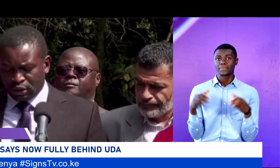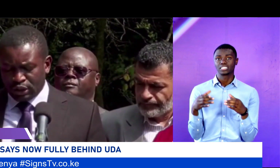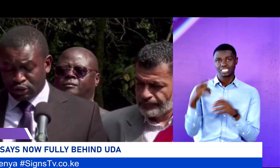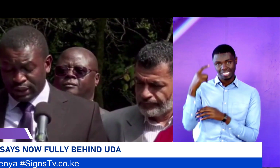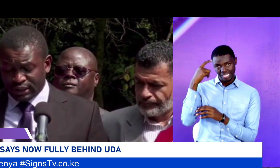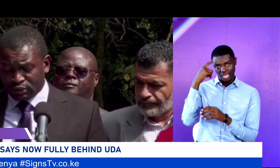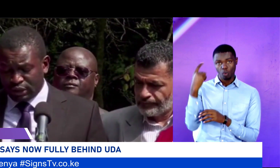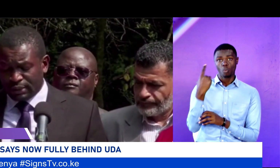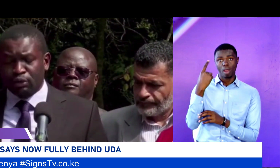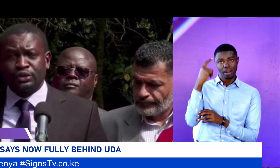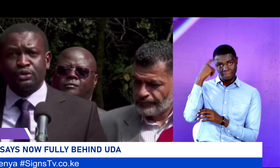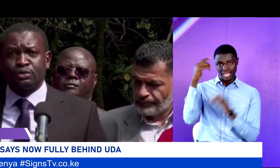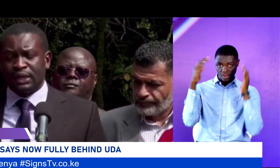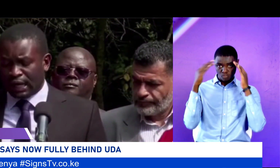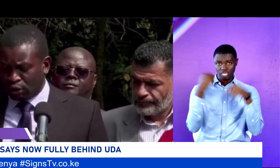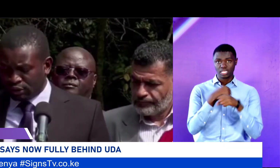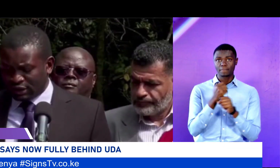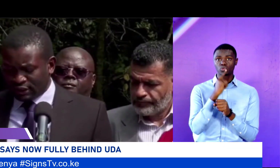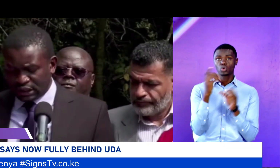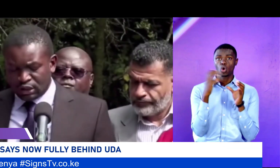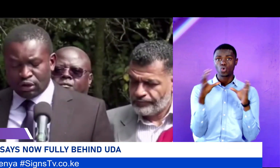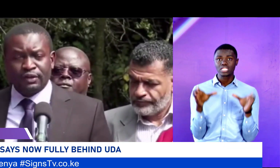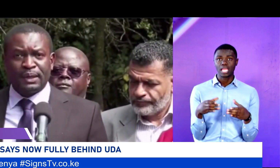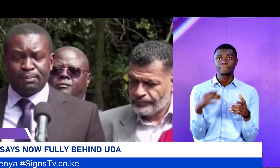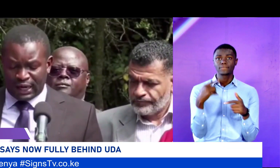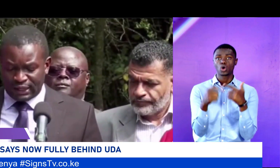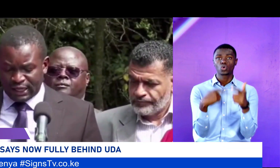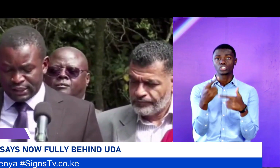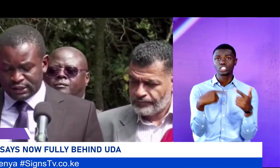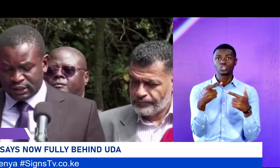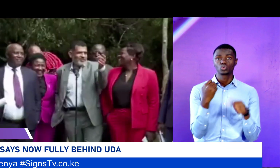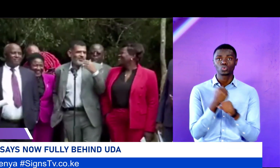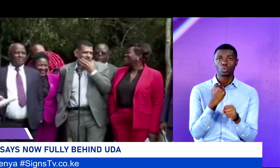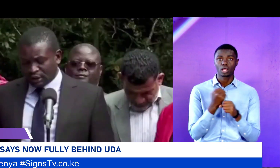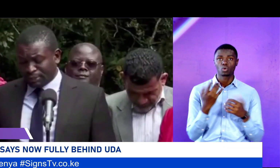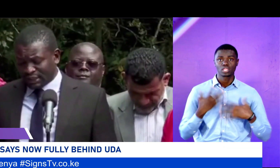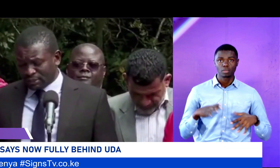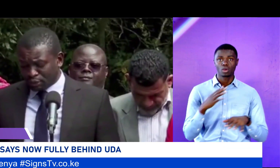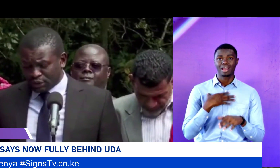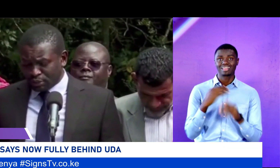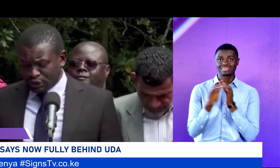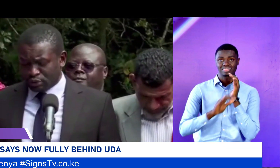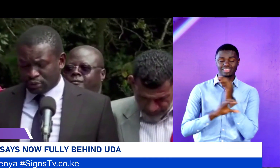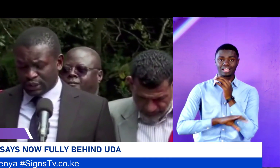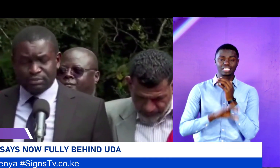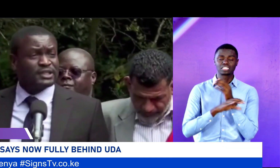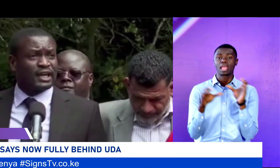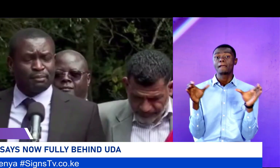on ensuring that ODM continues to be a loyal servant of the people and the country. That the party supports the position that has been taken by